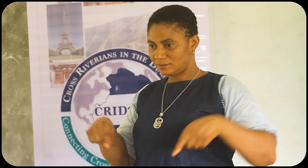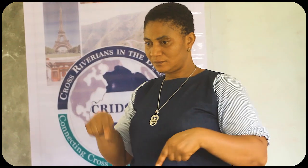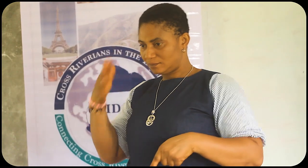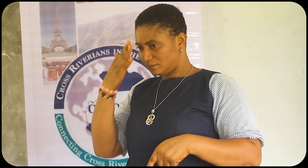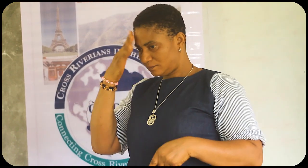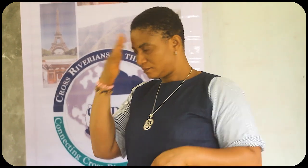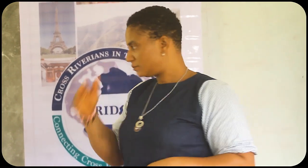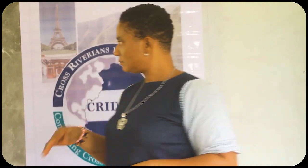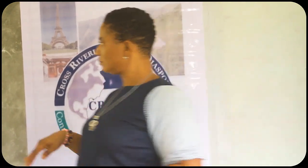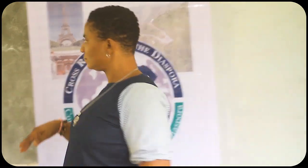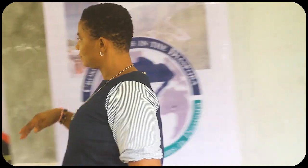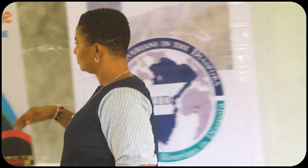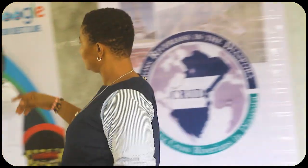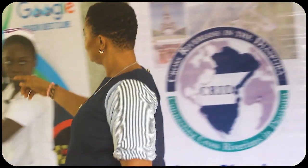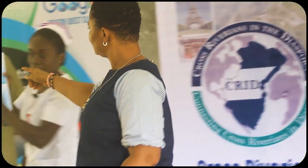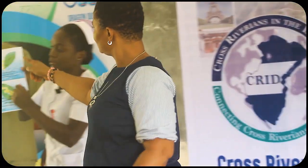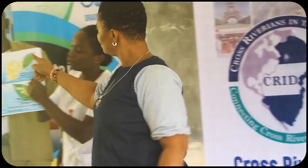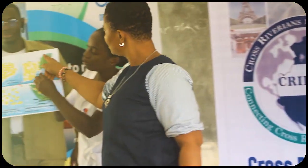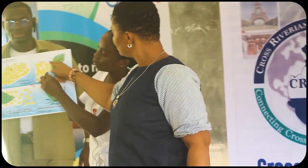it punches the membrane.